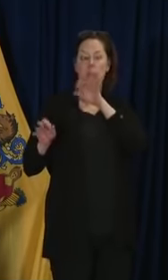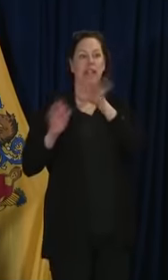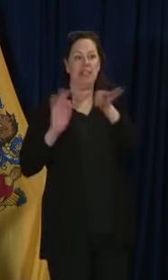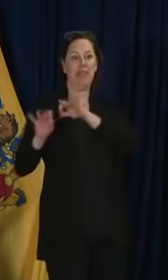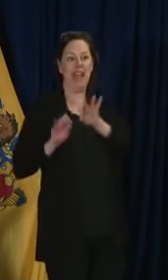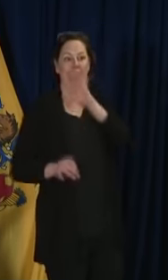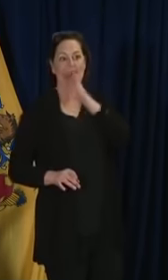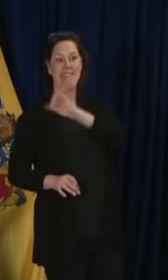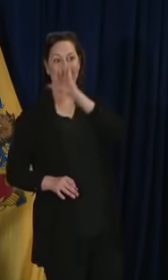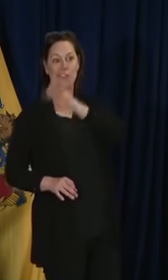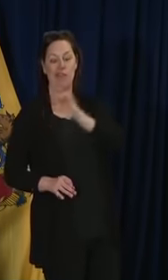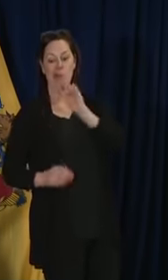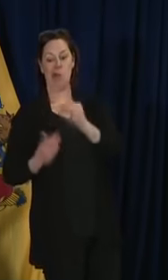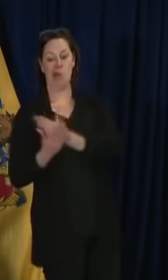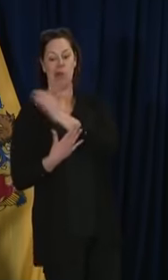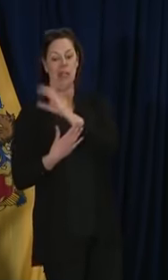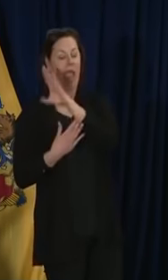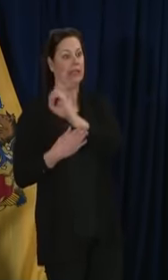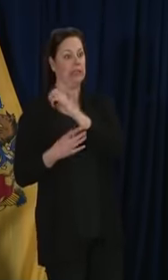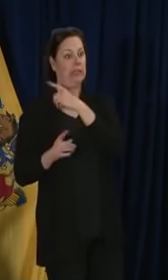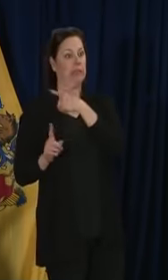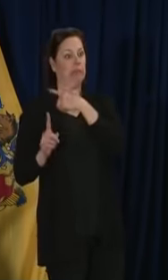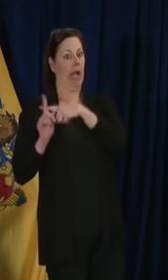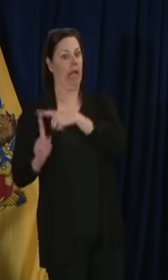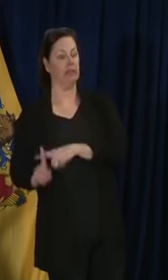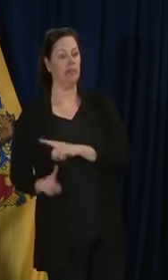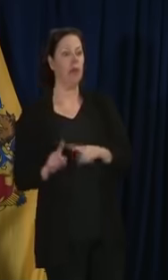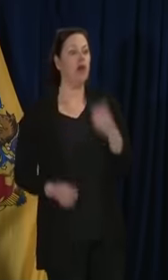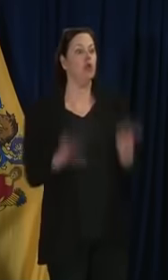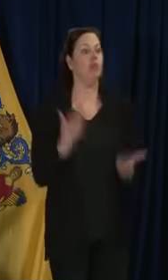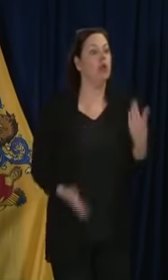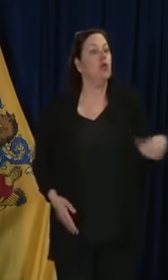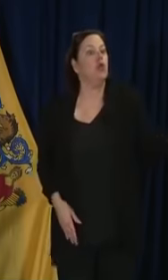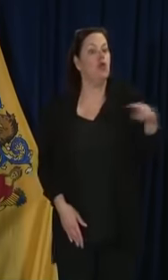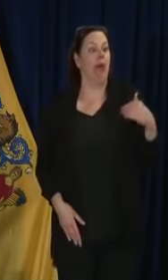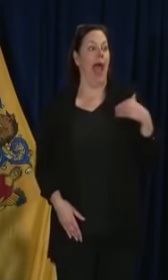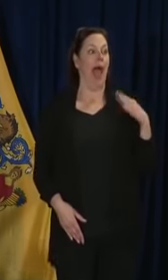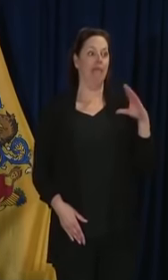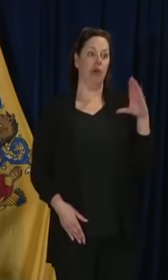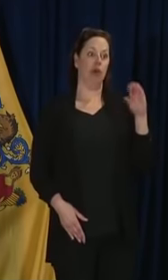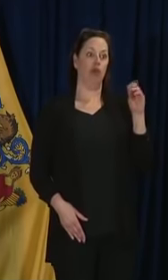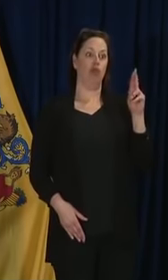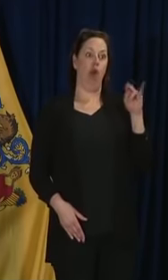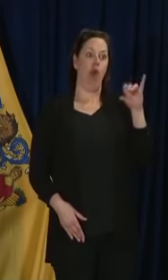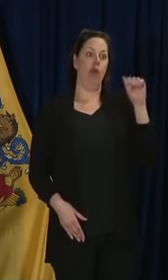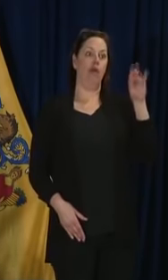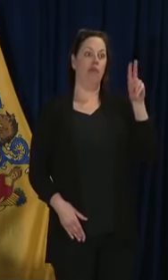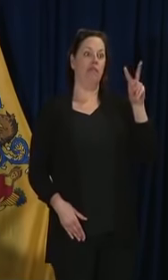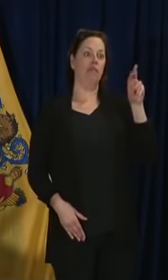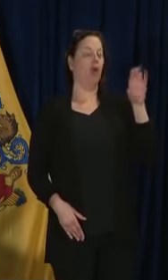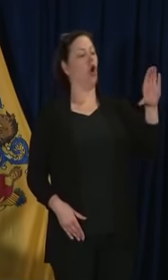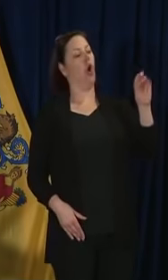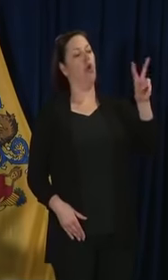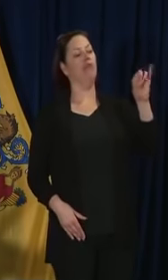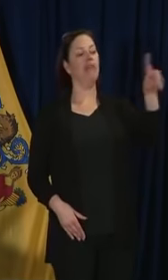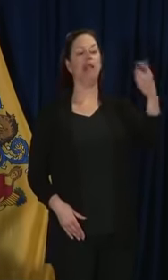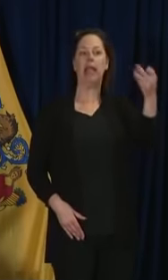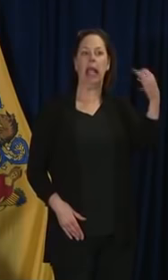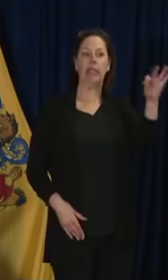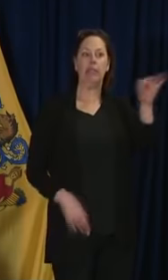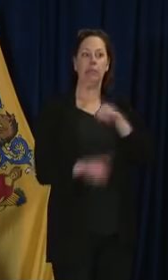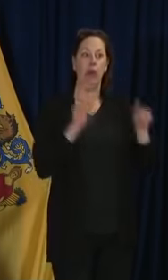be asymptomatic but carrying coronavirus. And think about that. You're cavalier. You're in a bar. You're in some big party